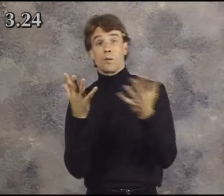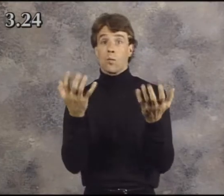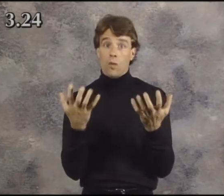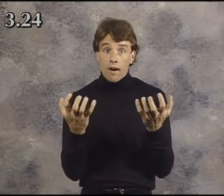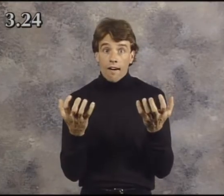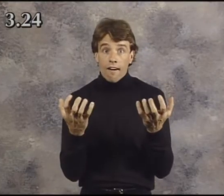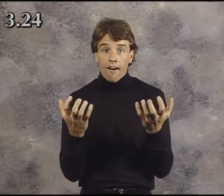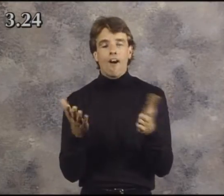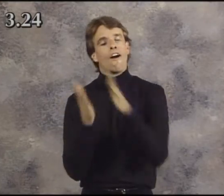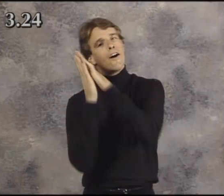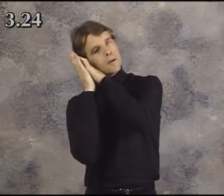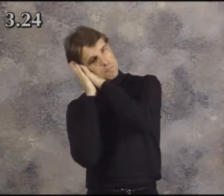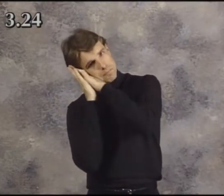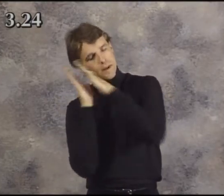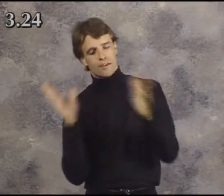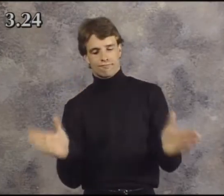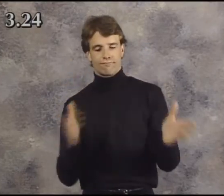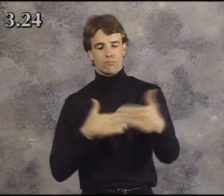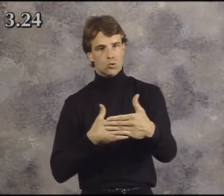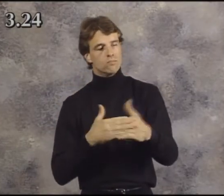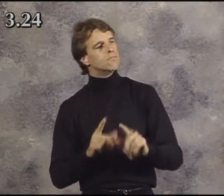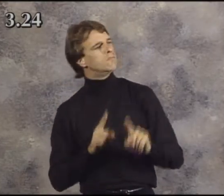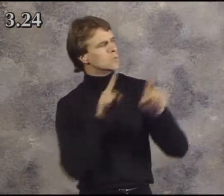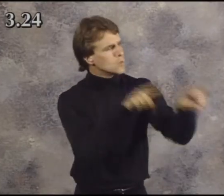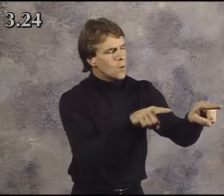If you want a bed, go to the bedroom.